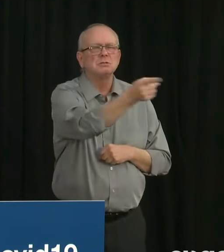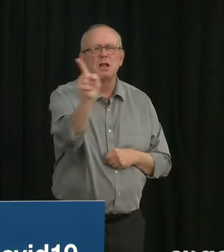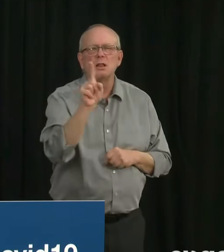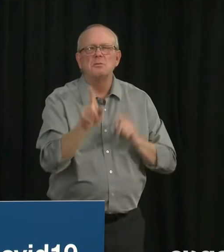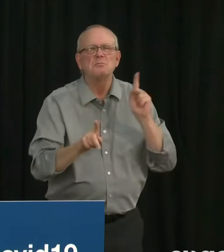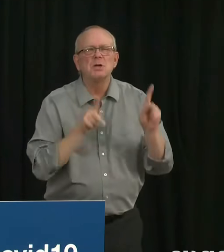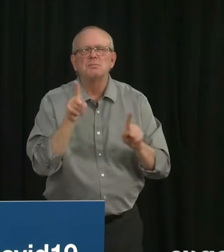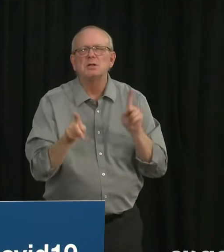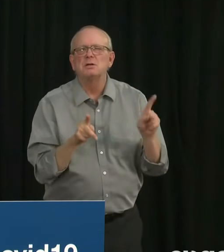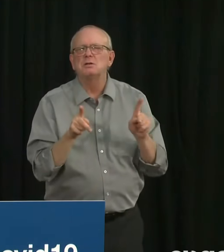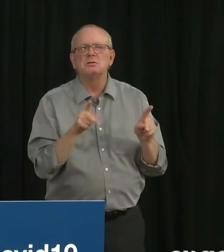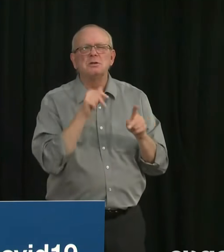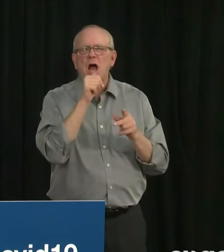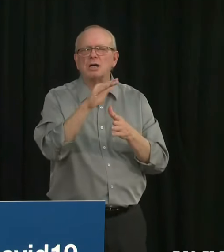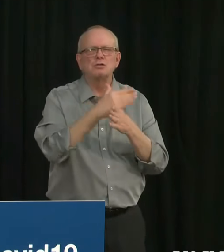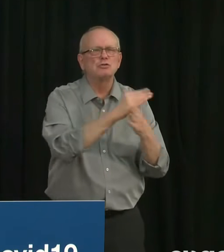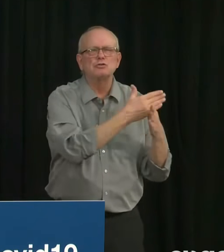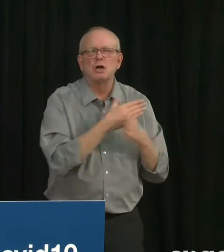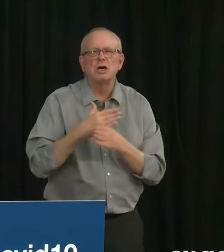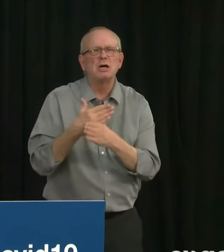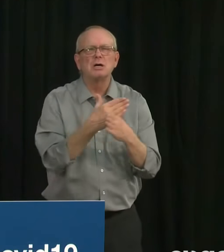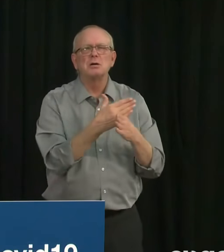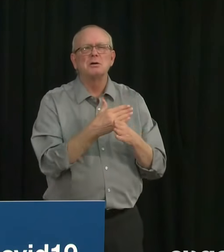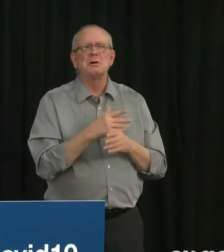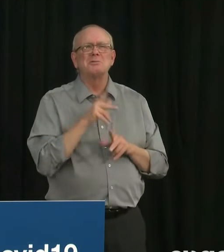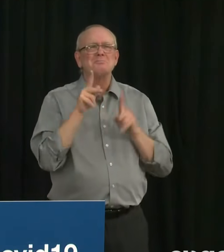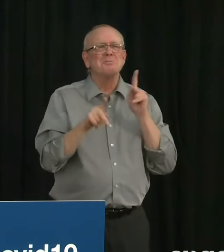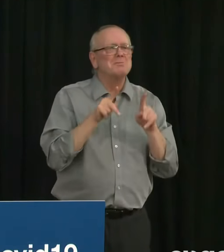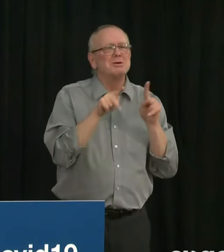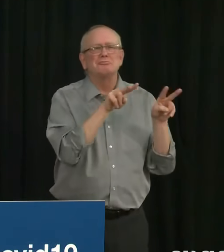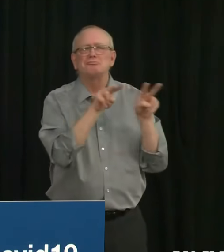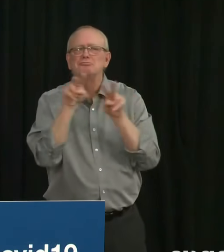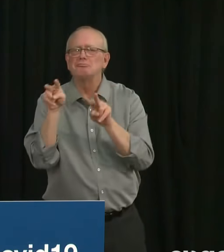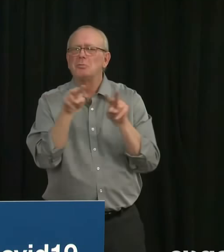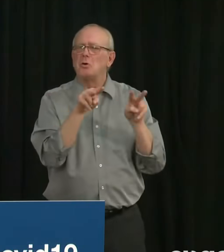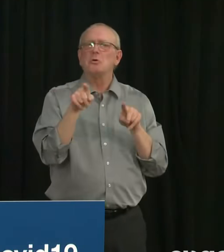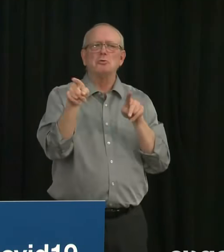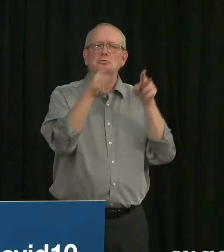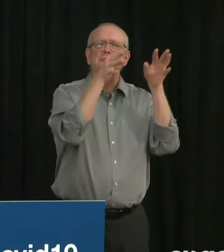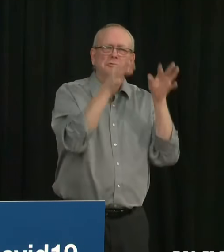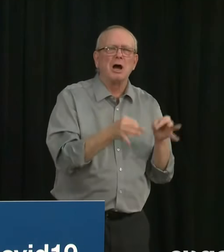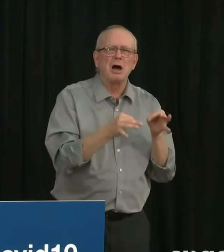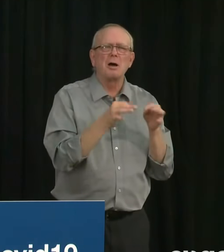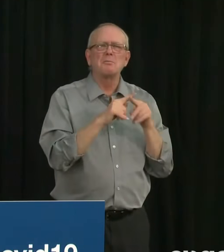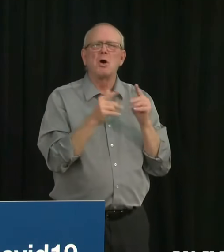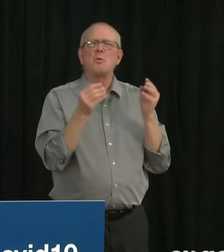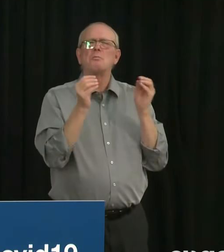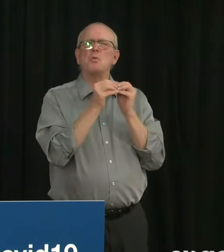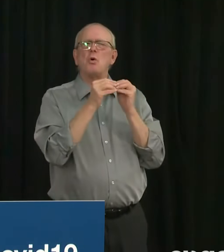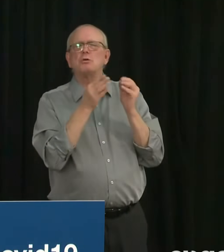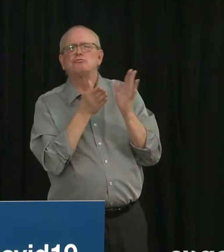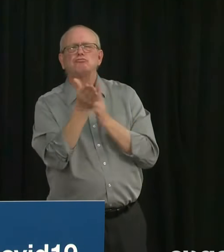decisions and add a layer of transparency if the public could see the information that was underlying those decisions?